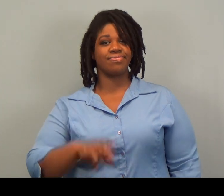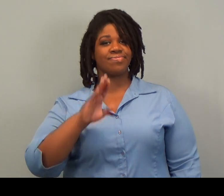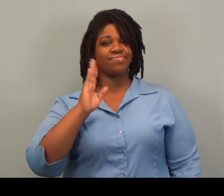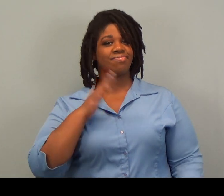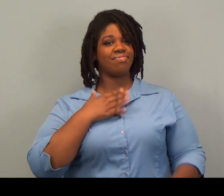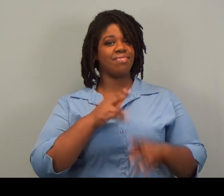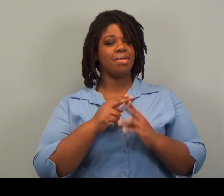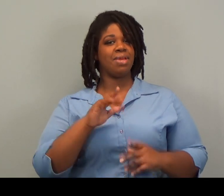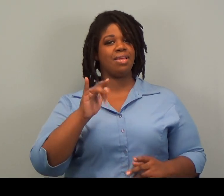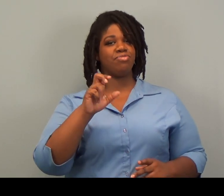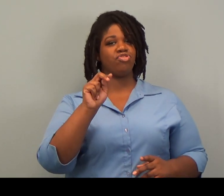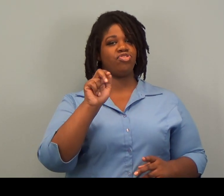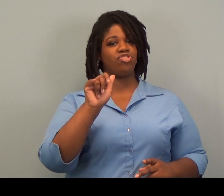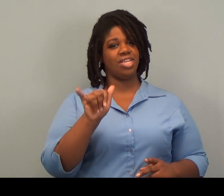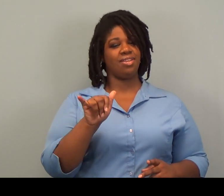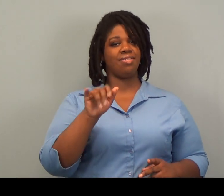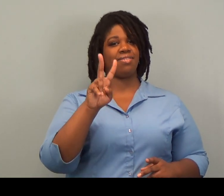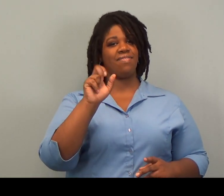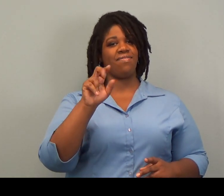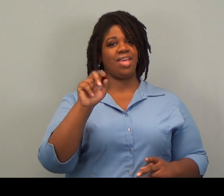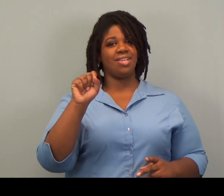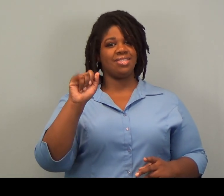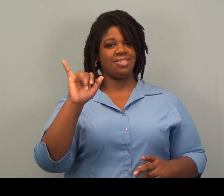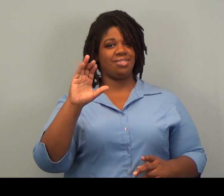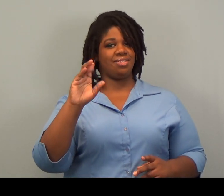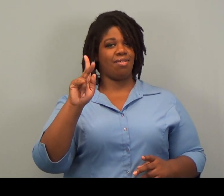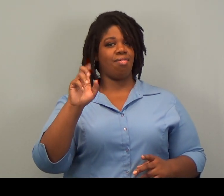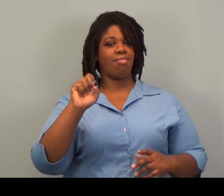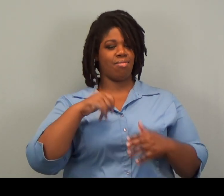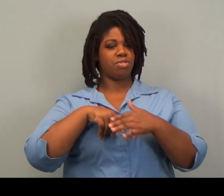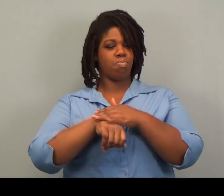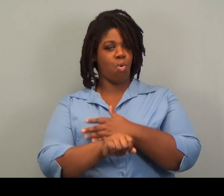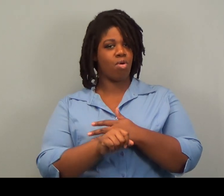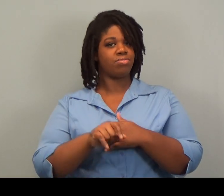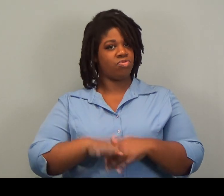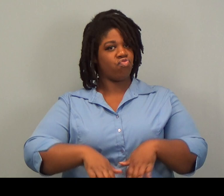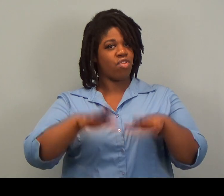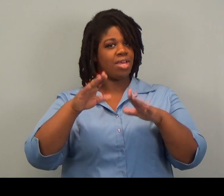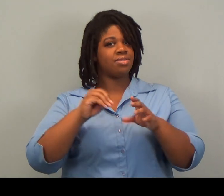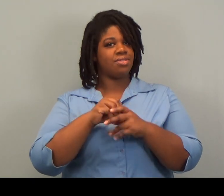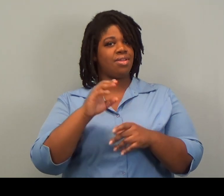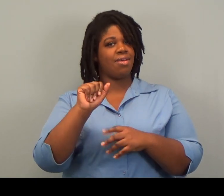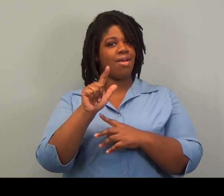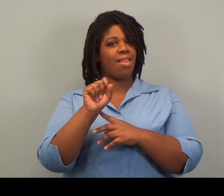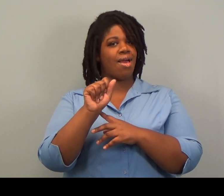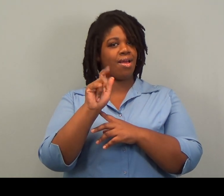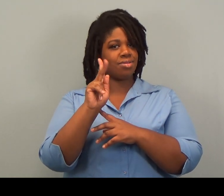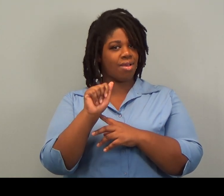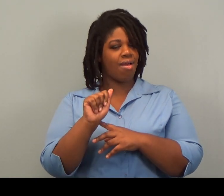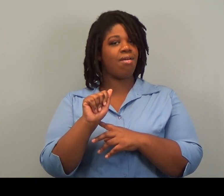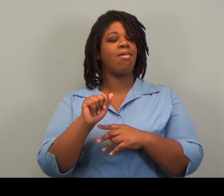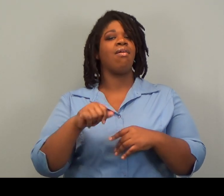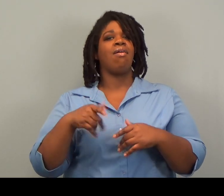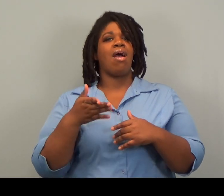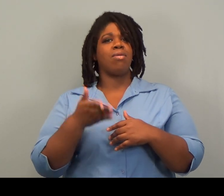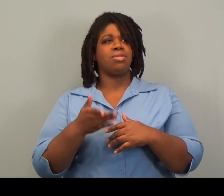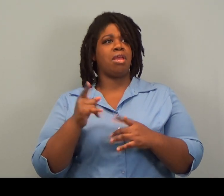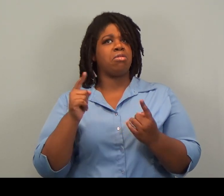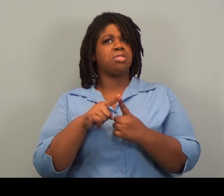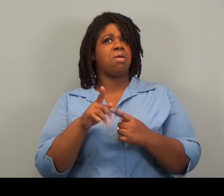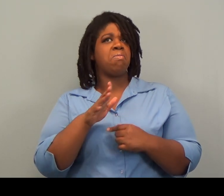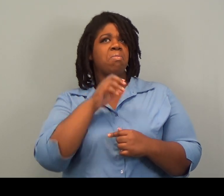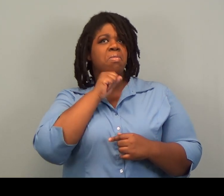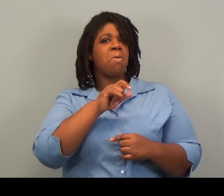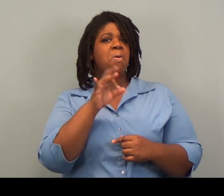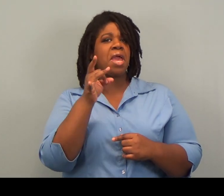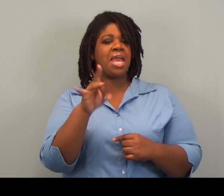My name's Jenny Van Sickle. I was born and raised in Alaska. Was there until I was probably 18 or 19,